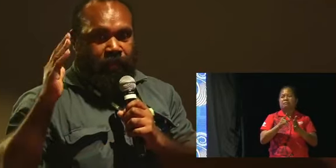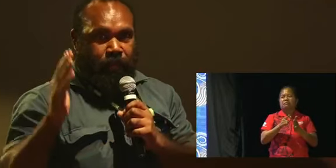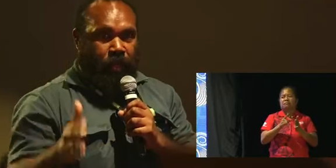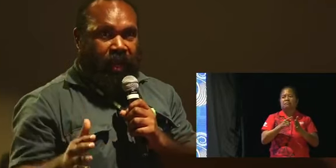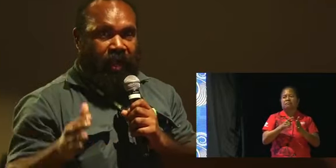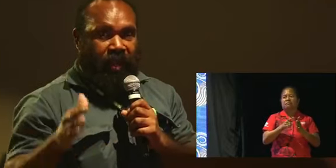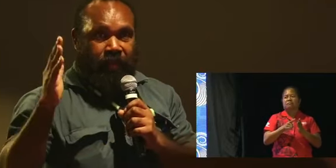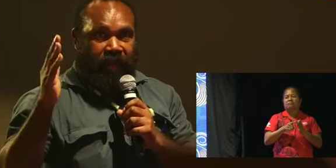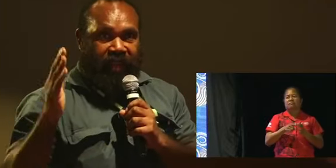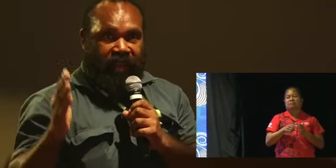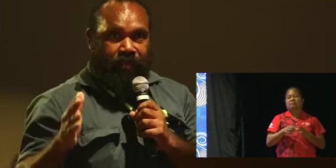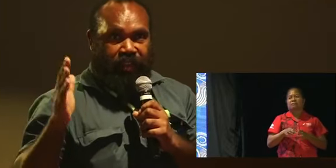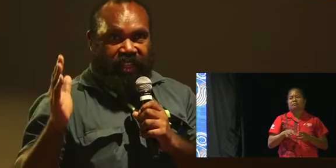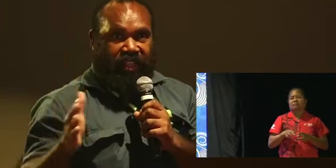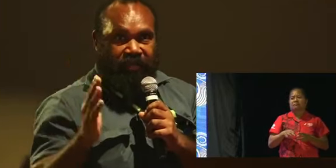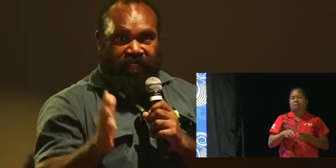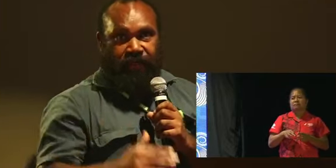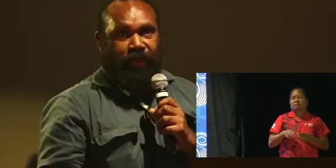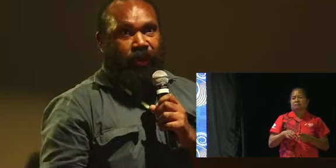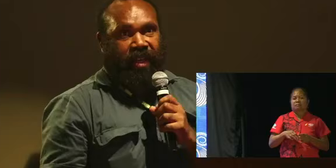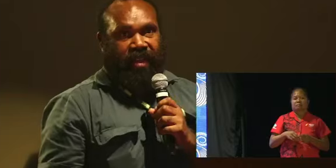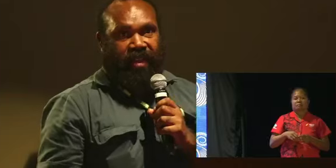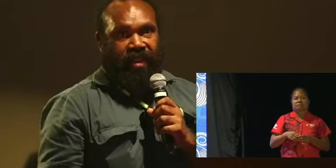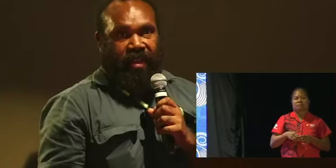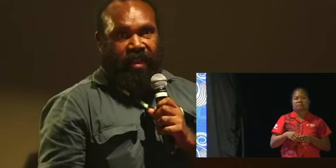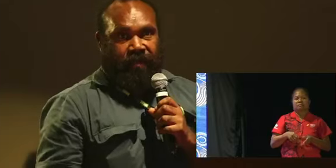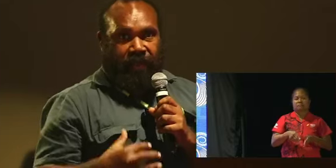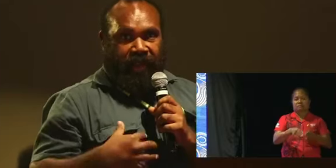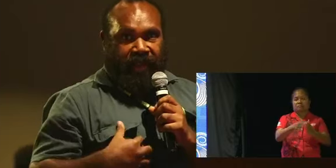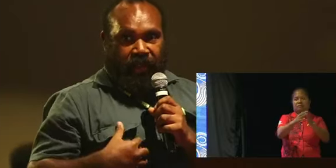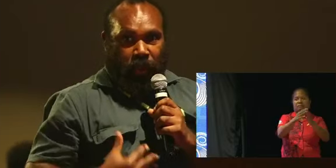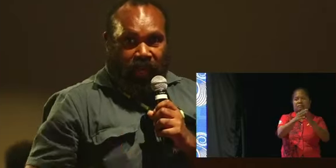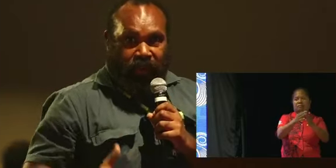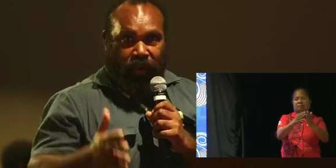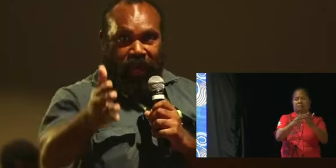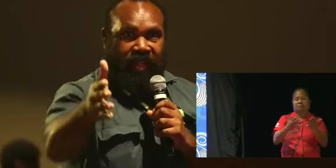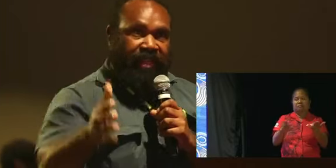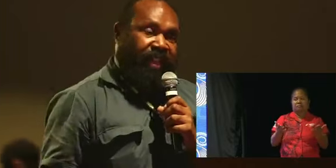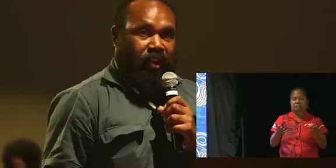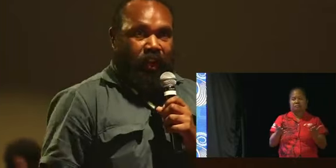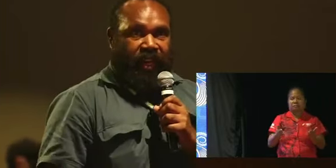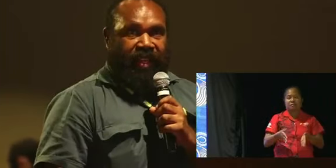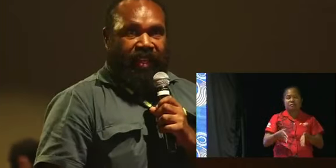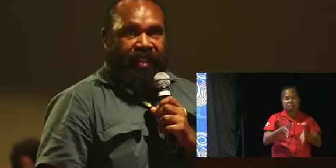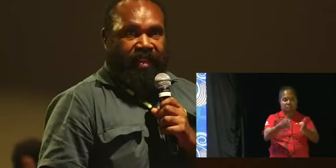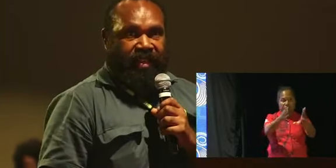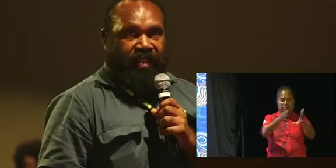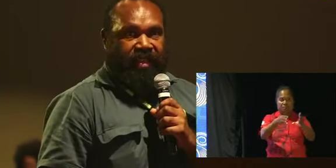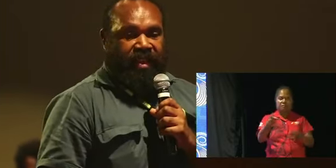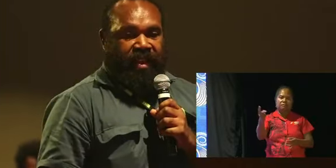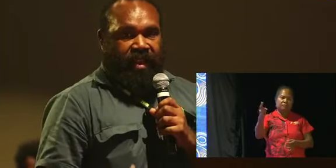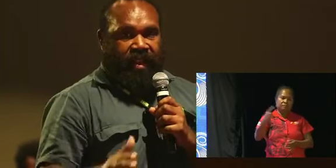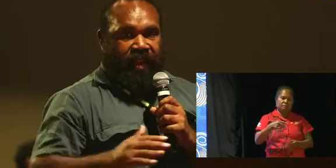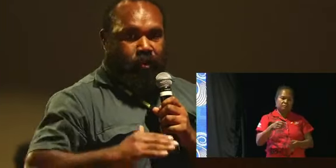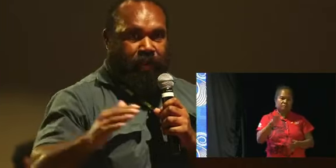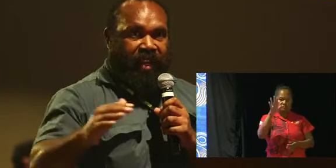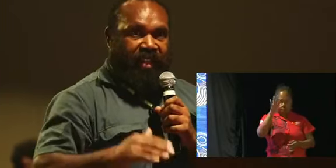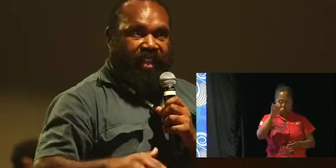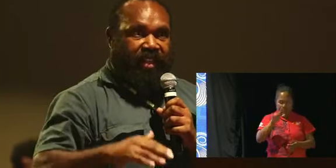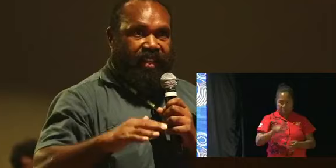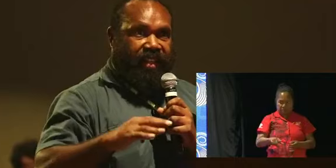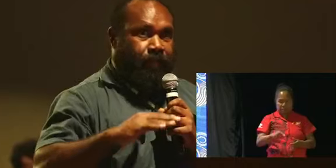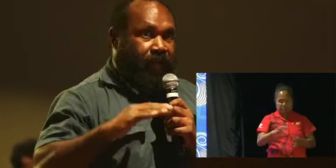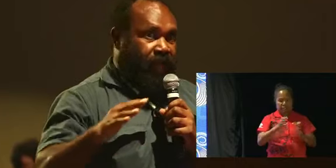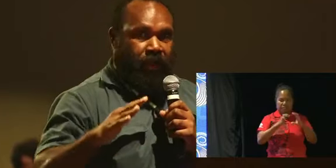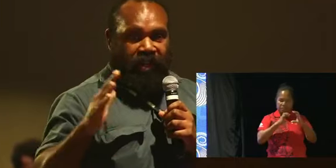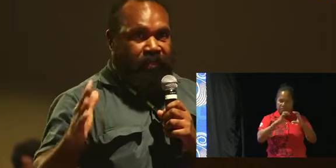lo bumongara area lo sinkim ship to ye me pa kat way lo come and say lo lay and a